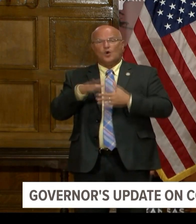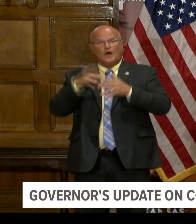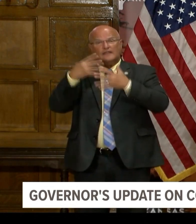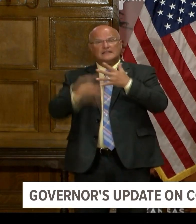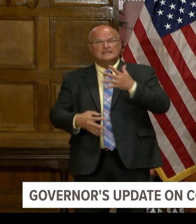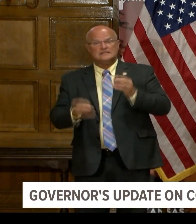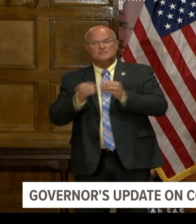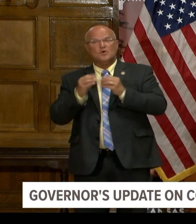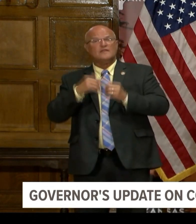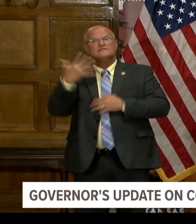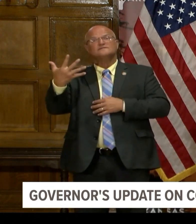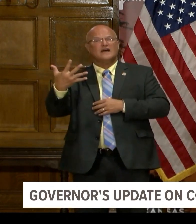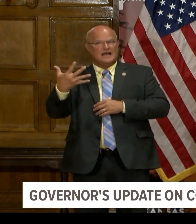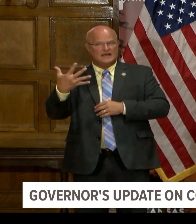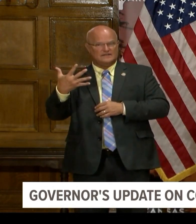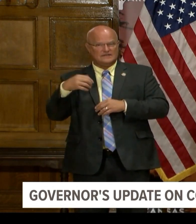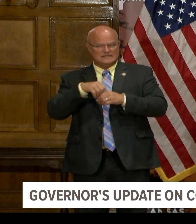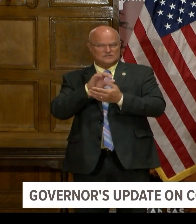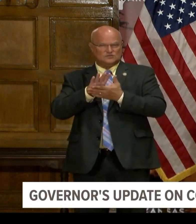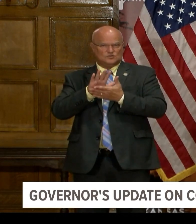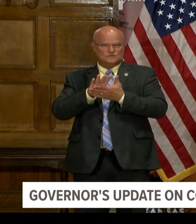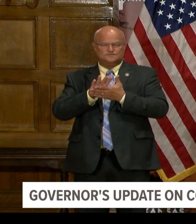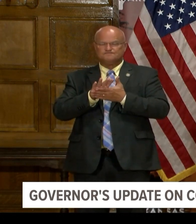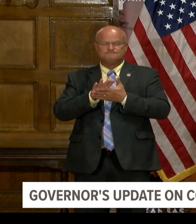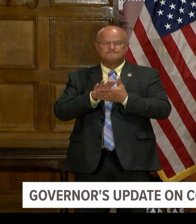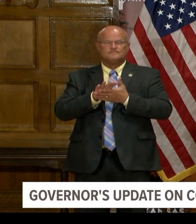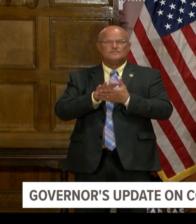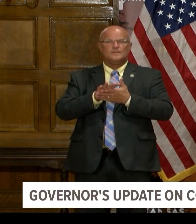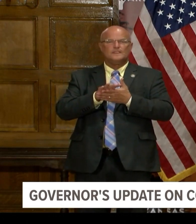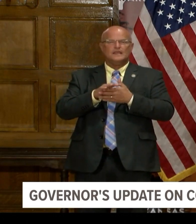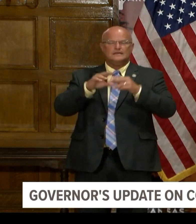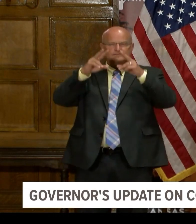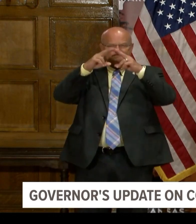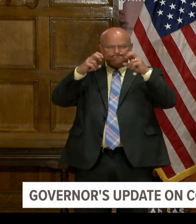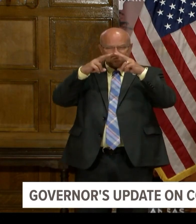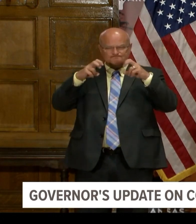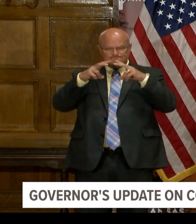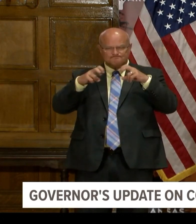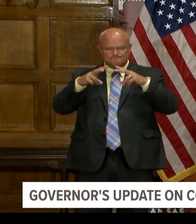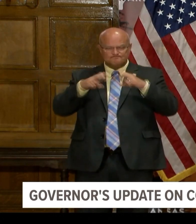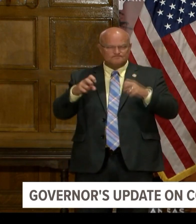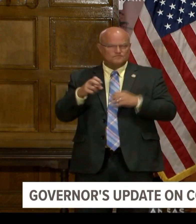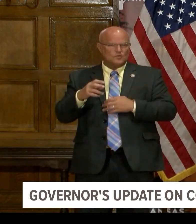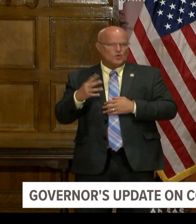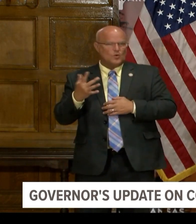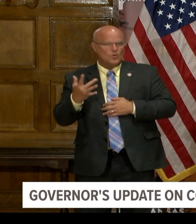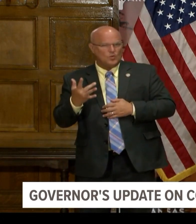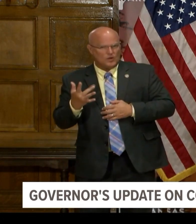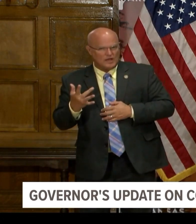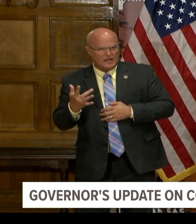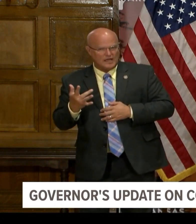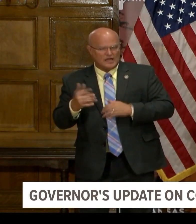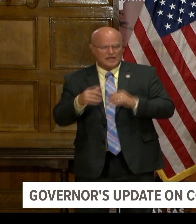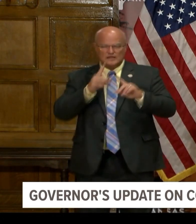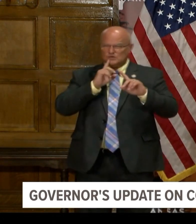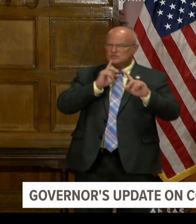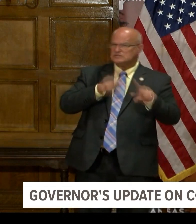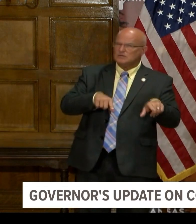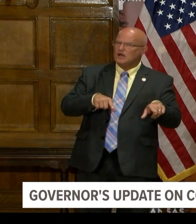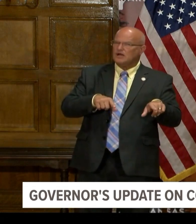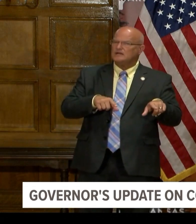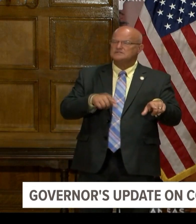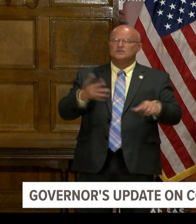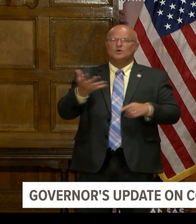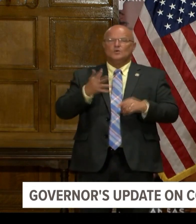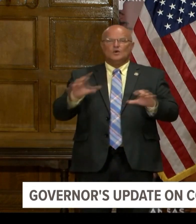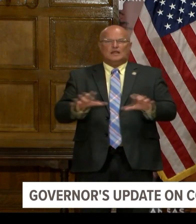there's more than 5 cases on the school. Probe deeply into it as to how the response is, what